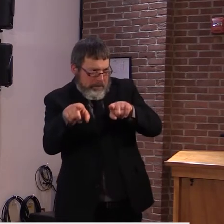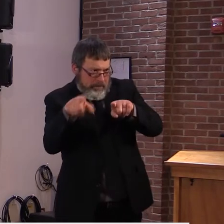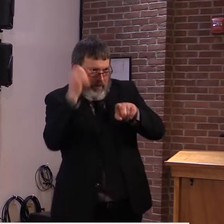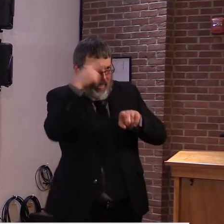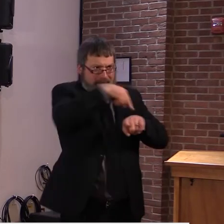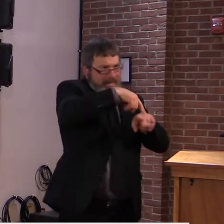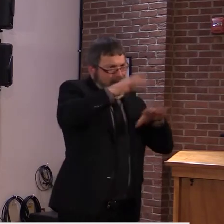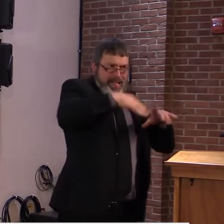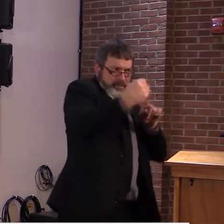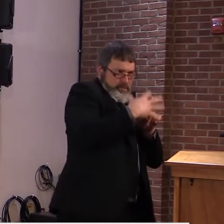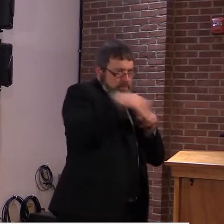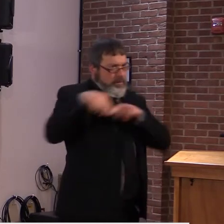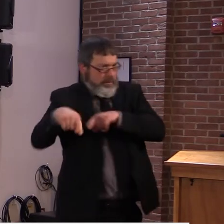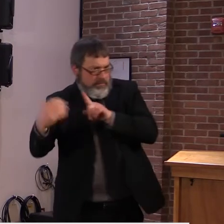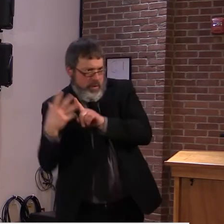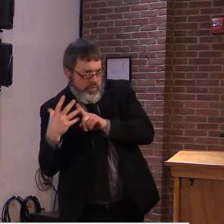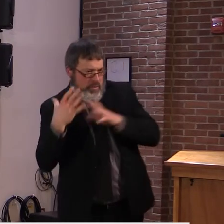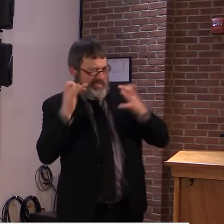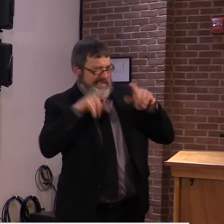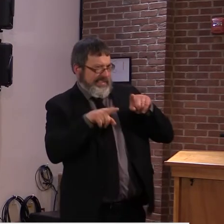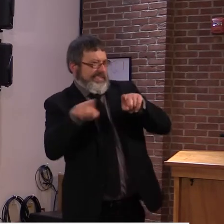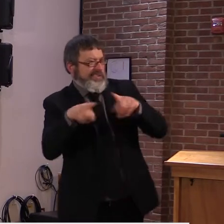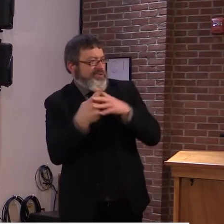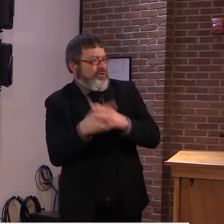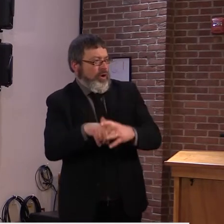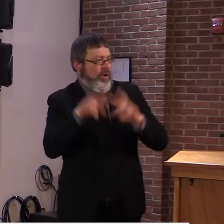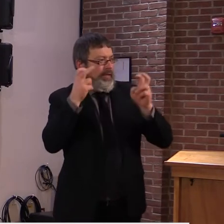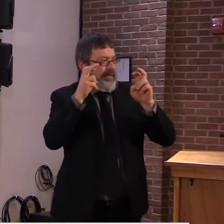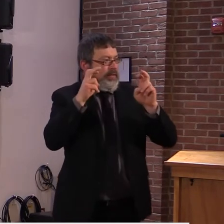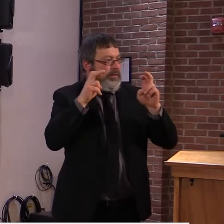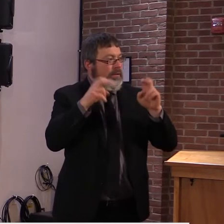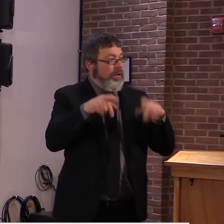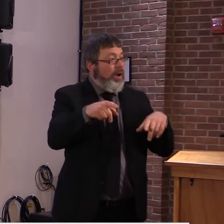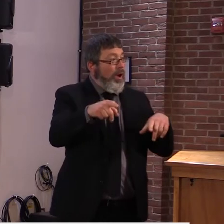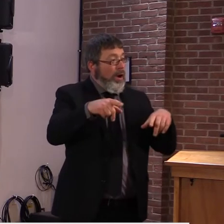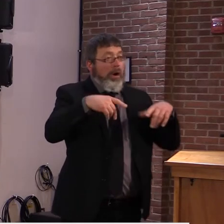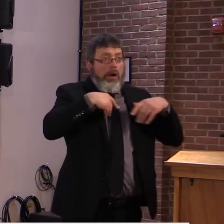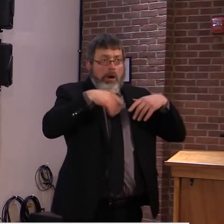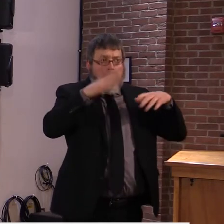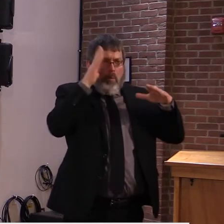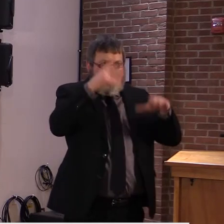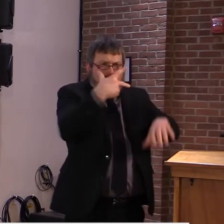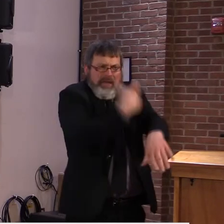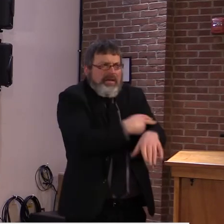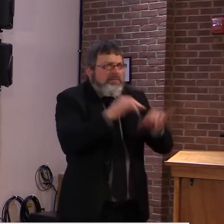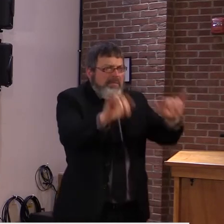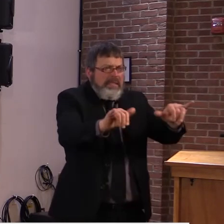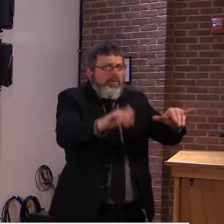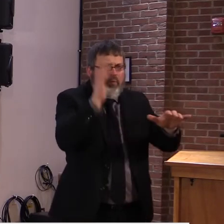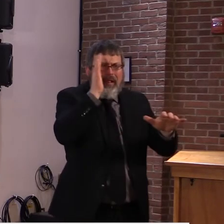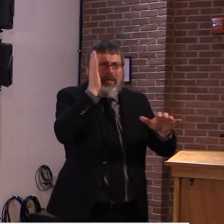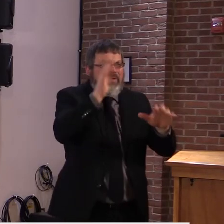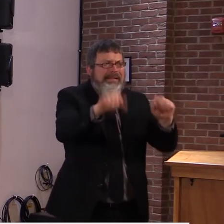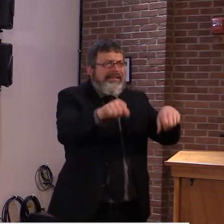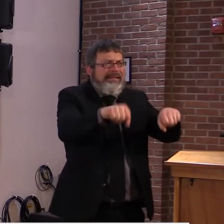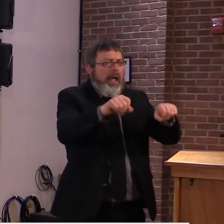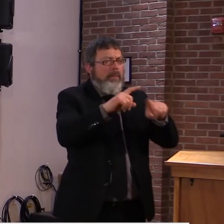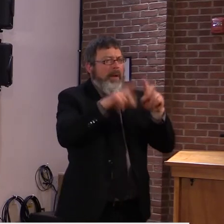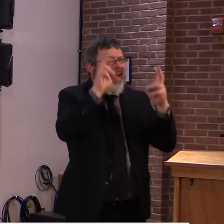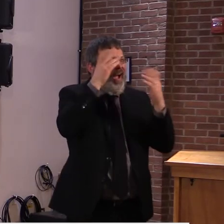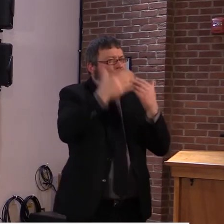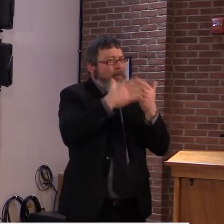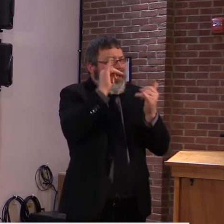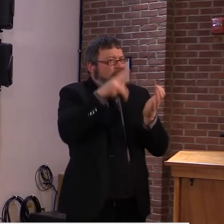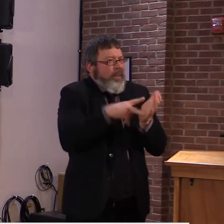those times. The time that you more frequently are going to be delaying vaccination have to do with someone who